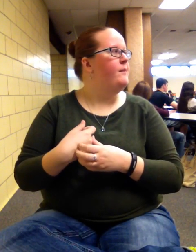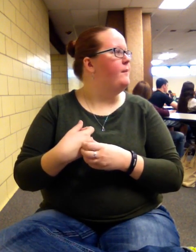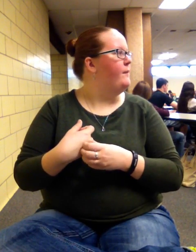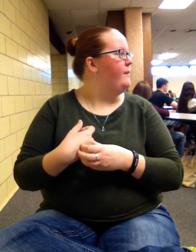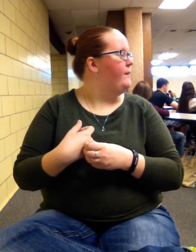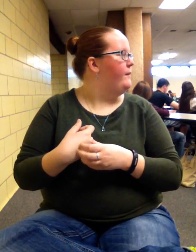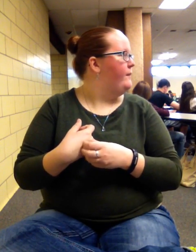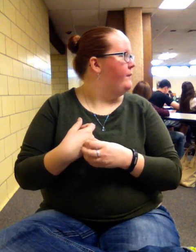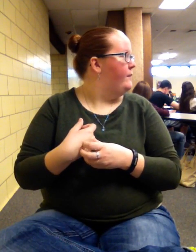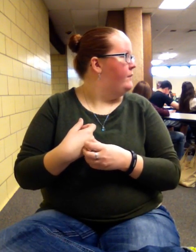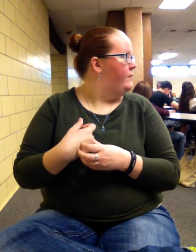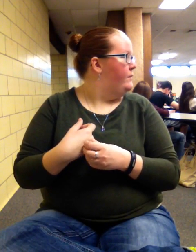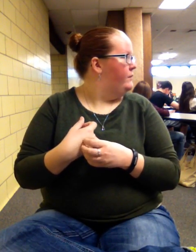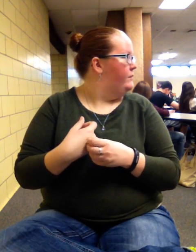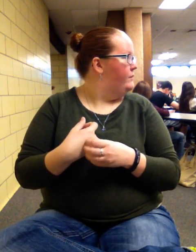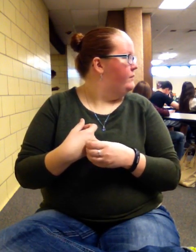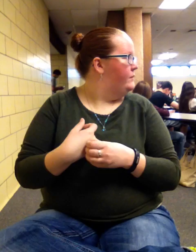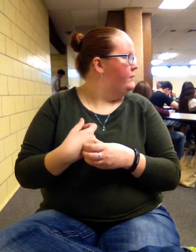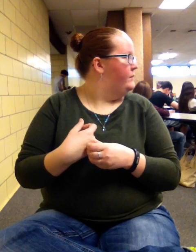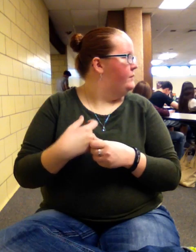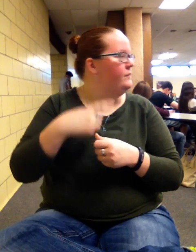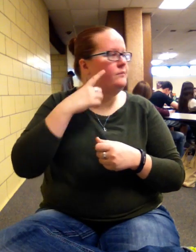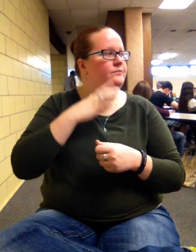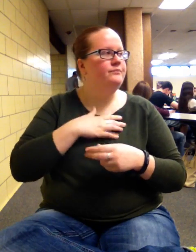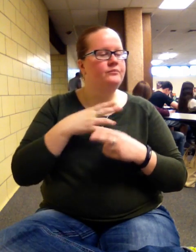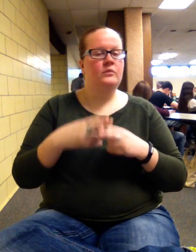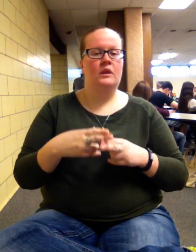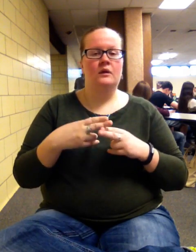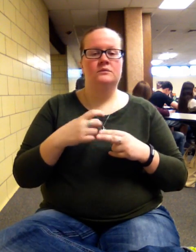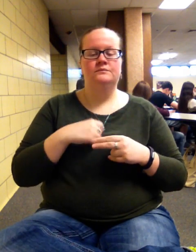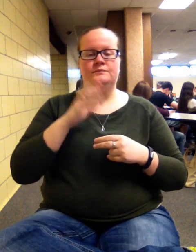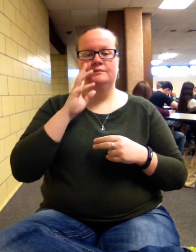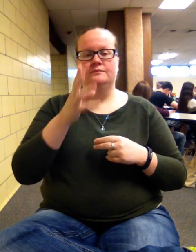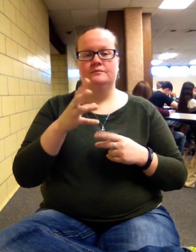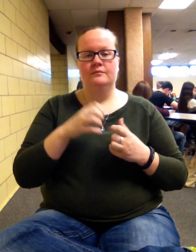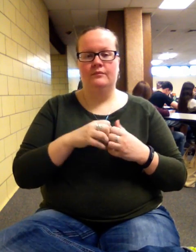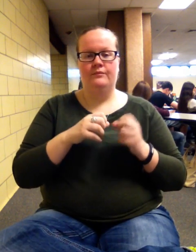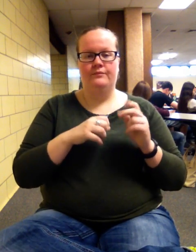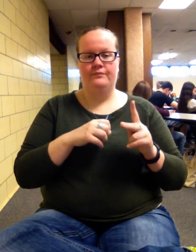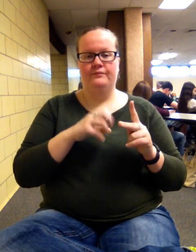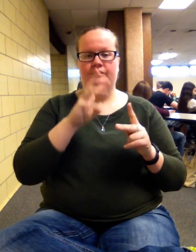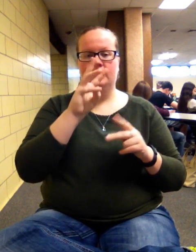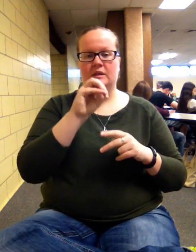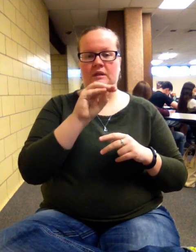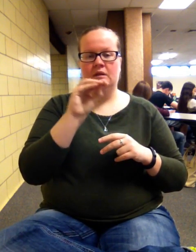So for my weights, what I'm coming up with is I'm saying, okay, 60%